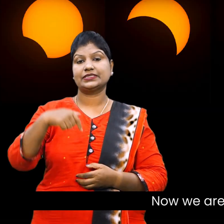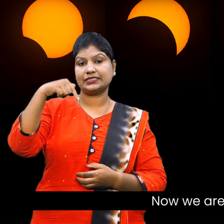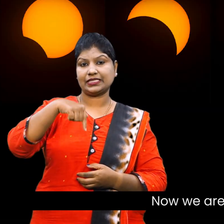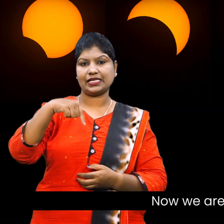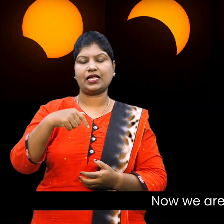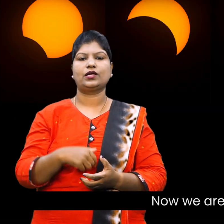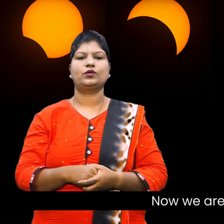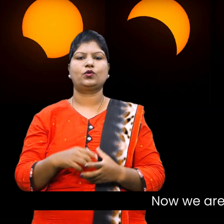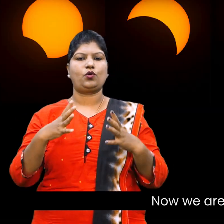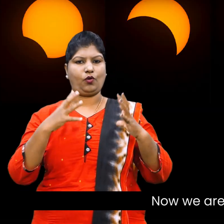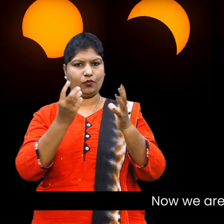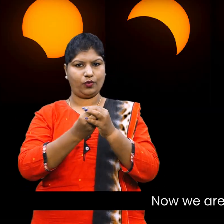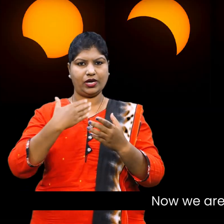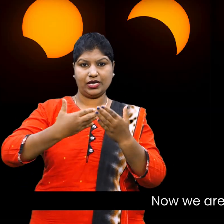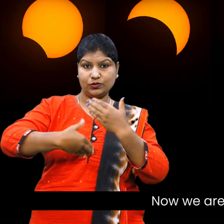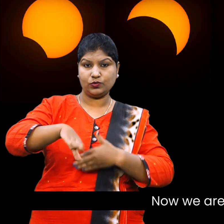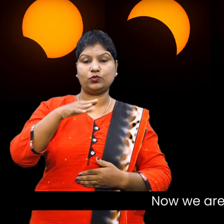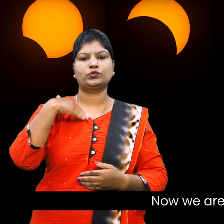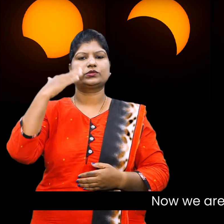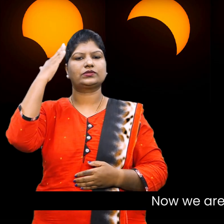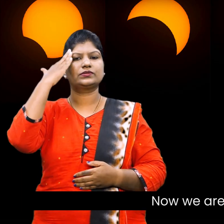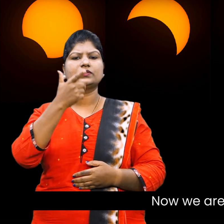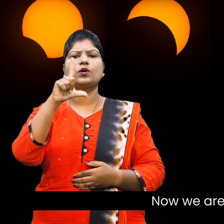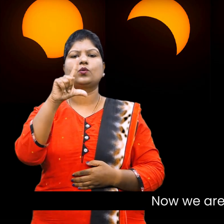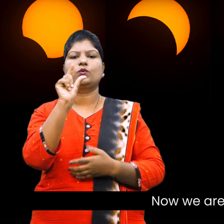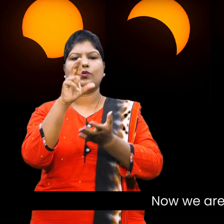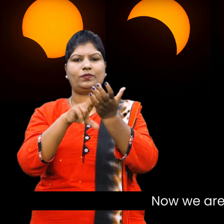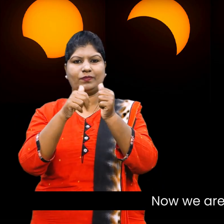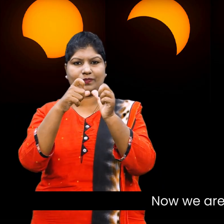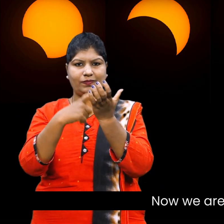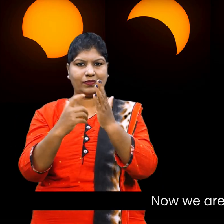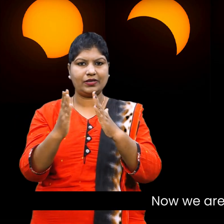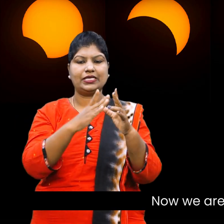Now we are going to know lunar eclipse.